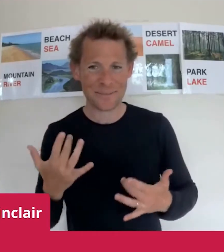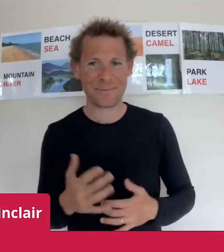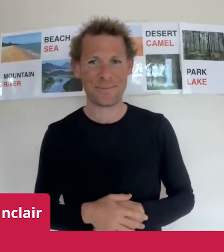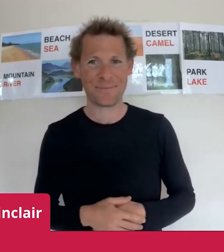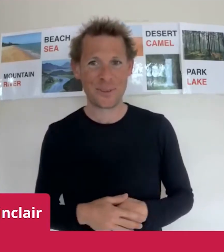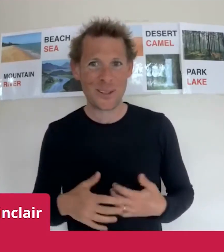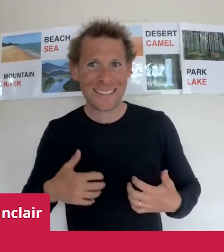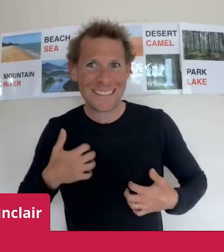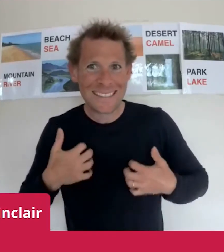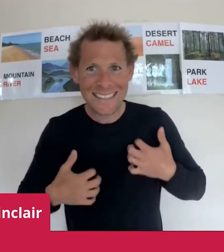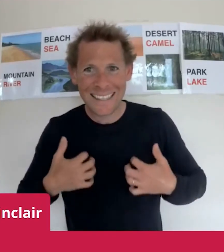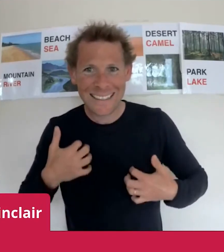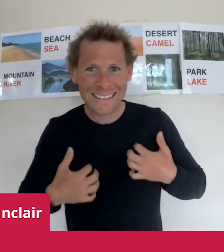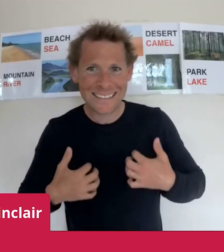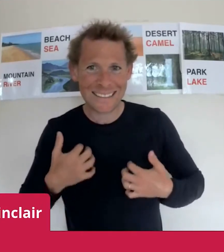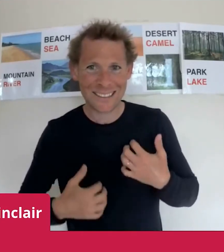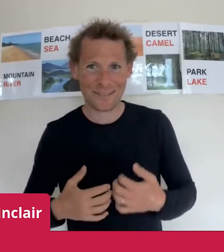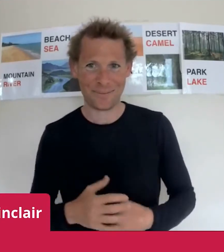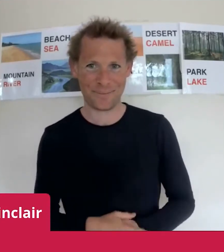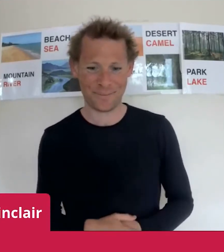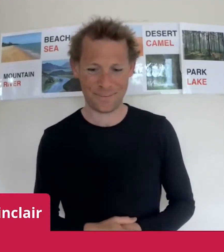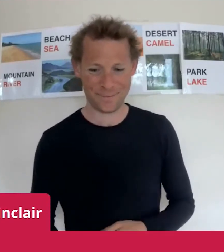So it's either your second finger or all those fingers.